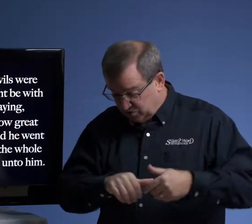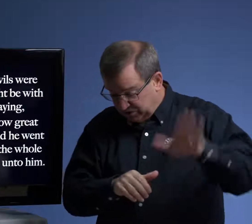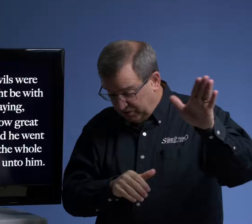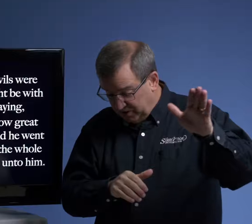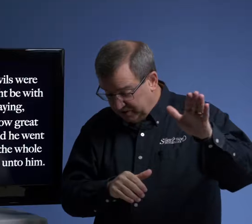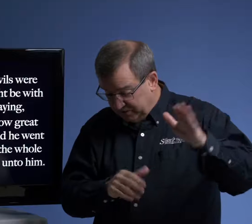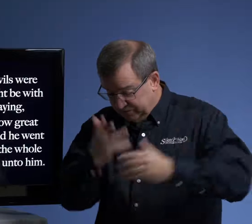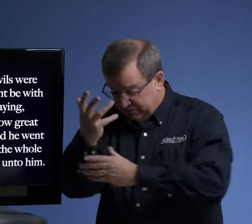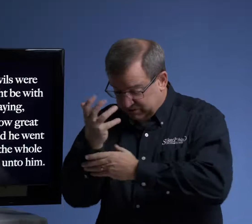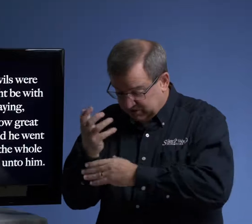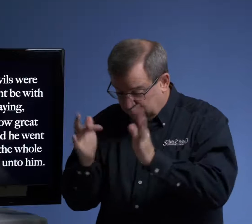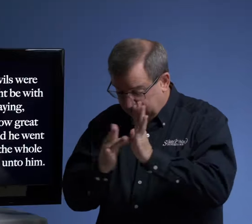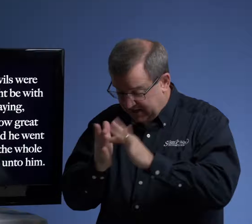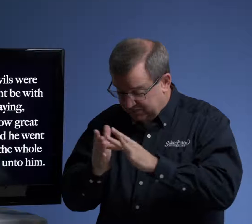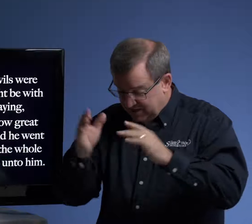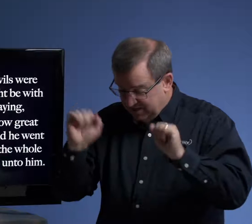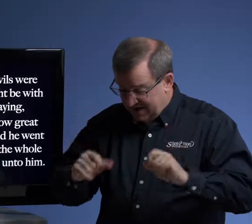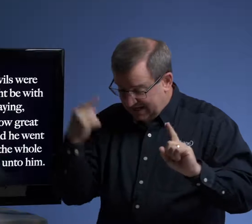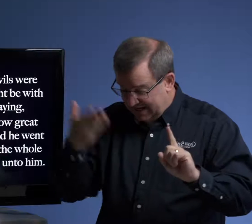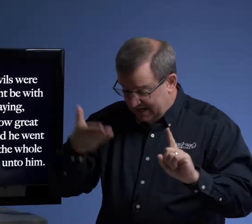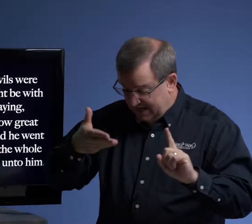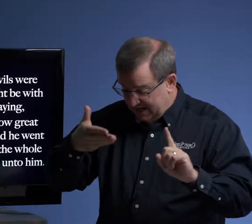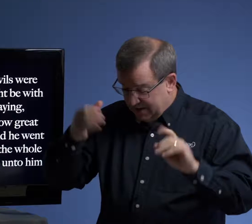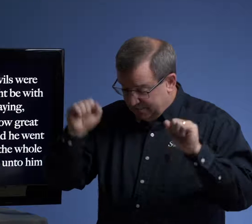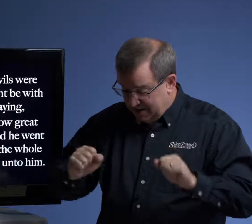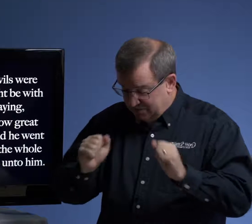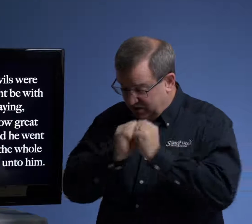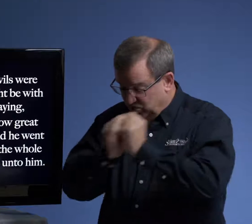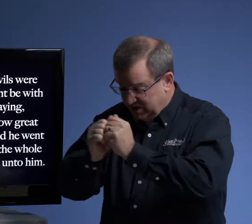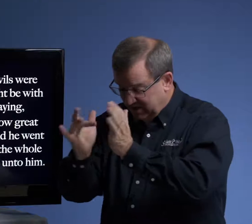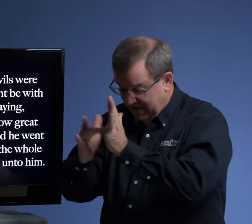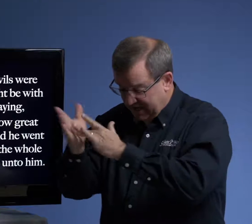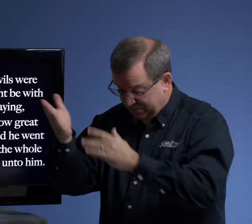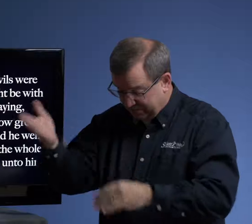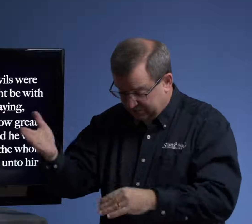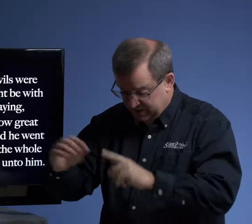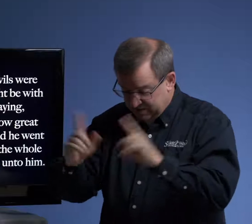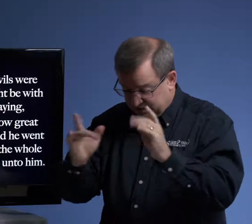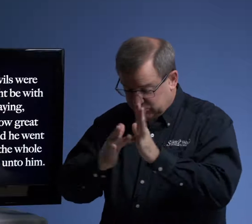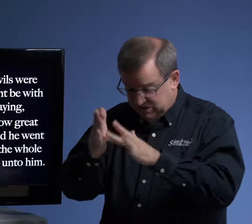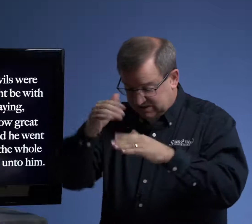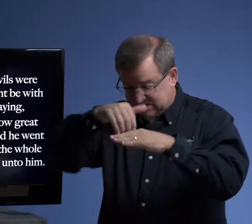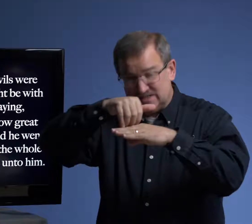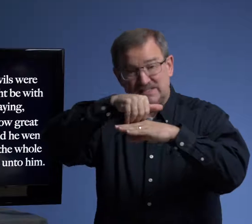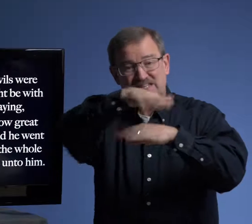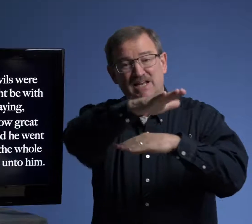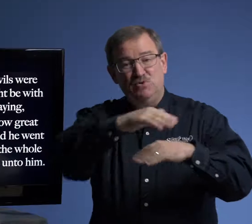were departed, besought him that he might be with him. But Jesus sent him